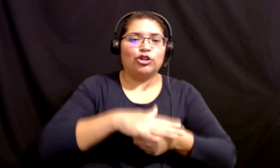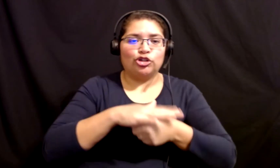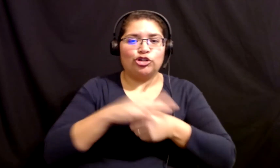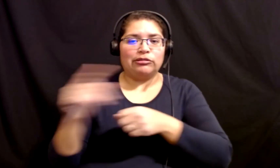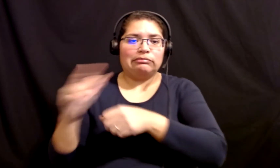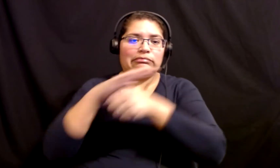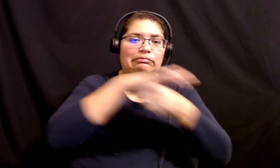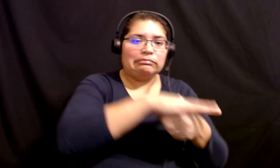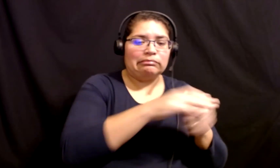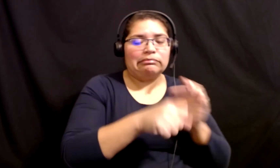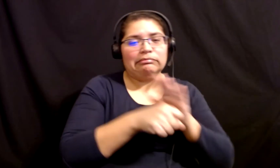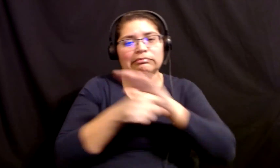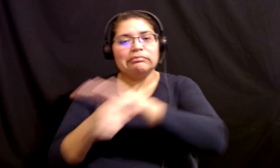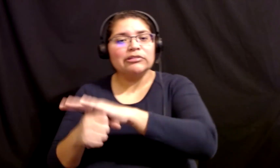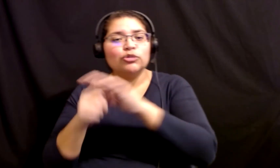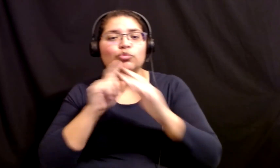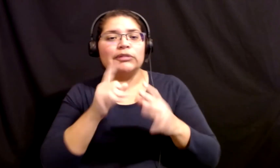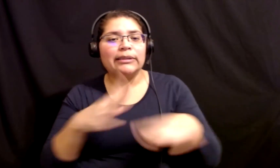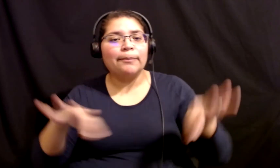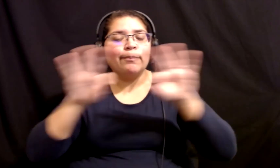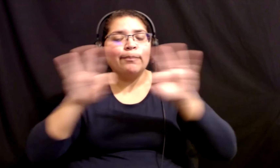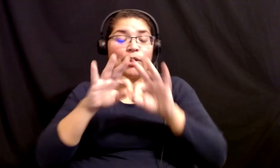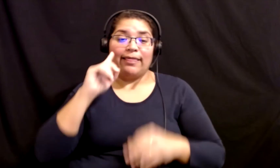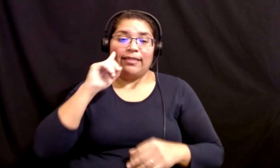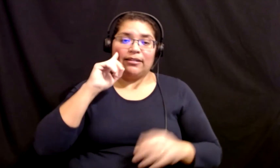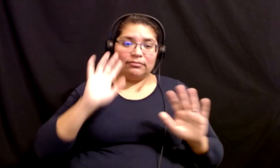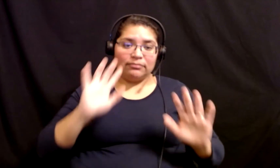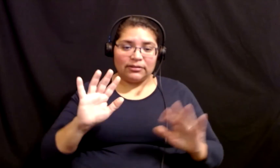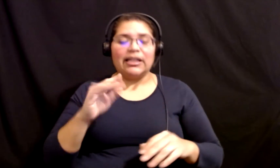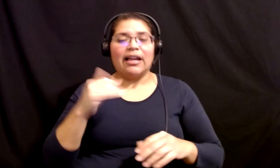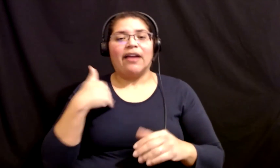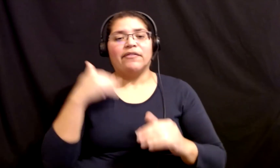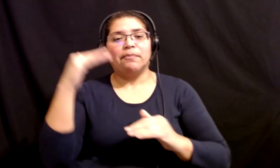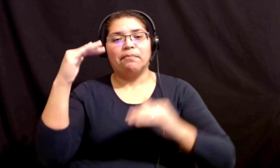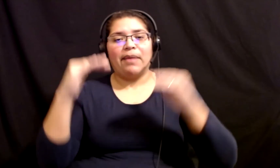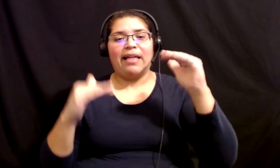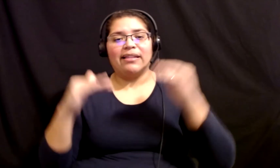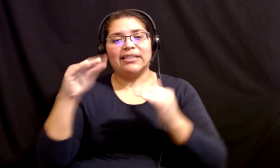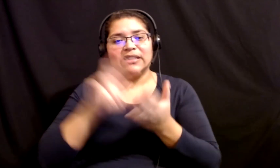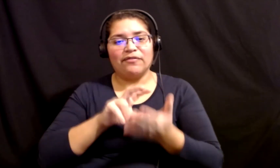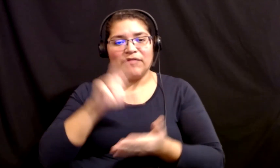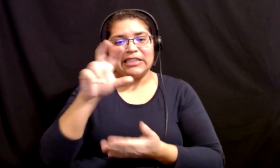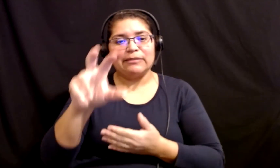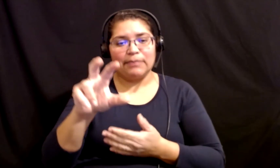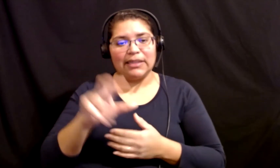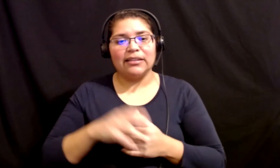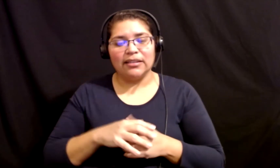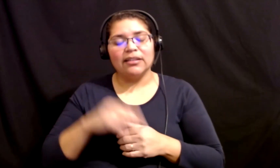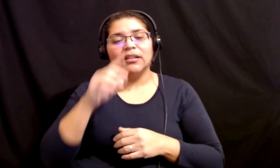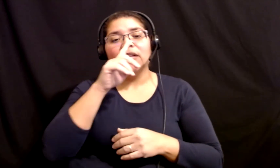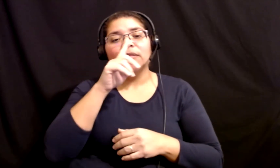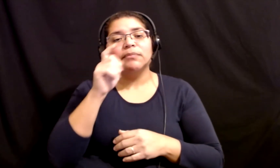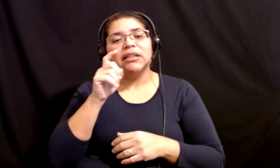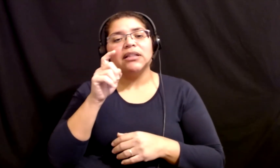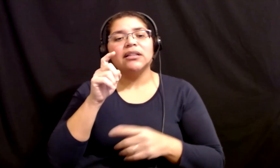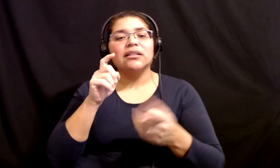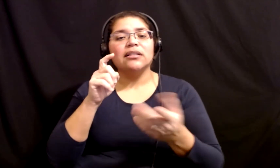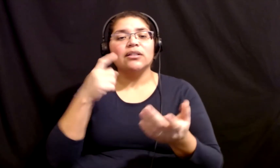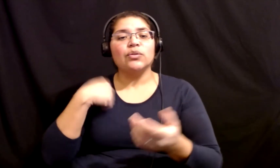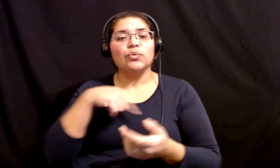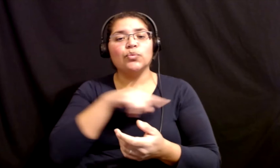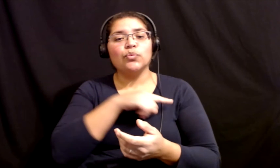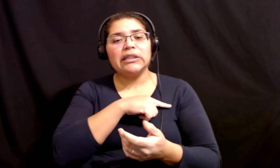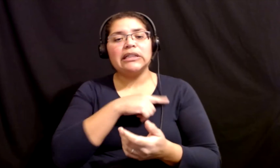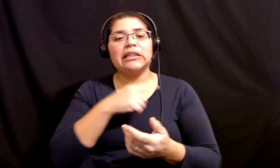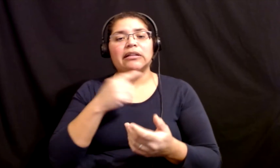really important, I believe, that we have a balanced investment, because as you know, as we put